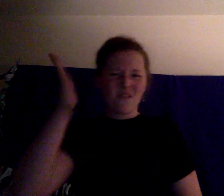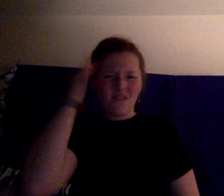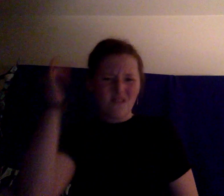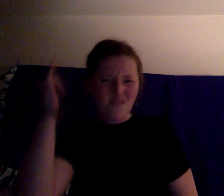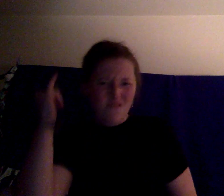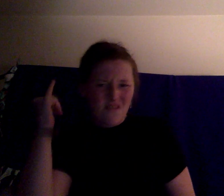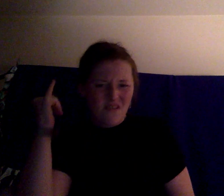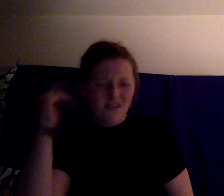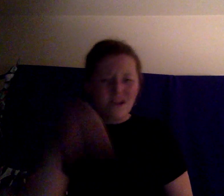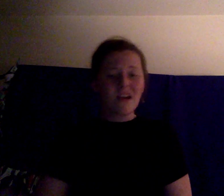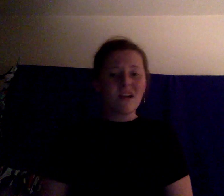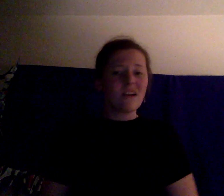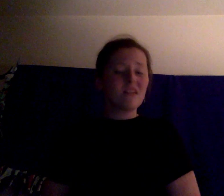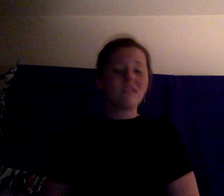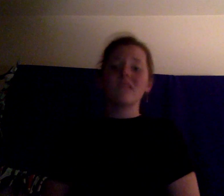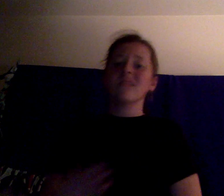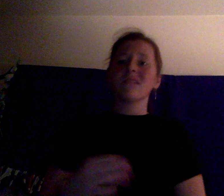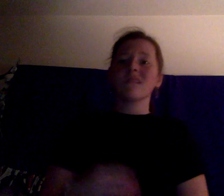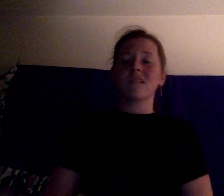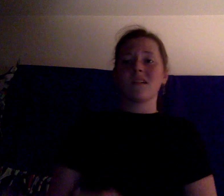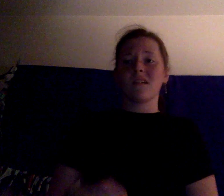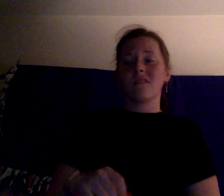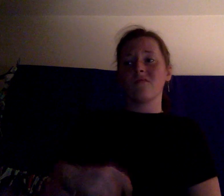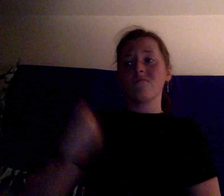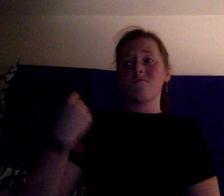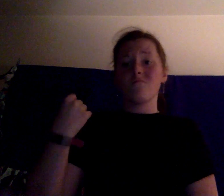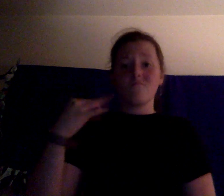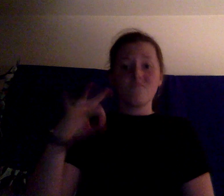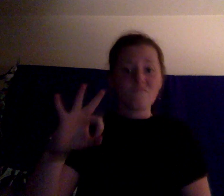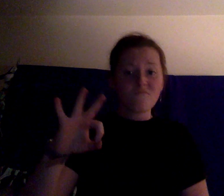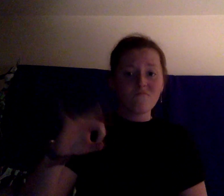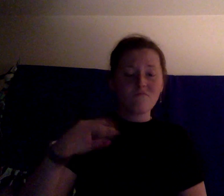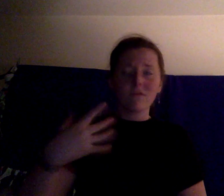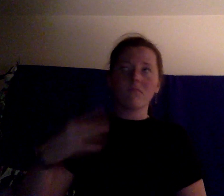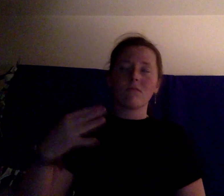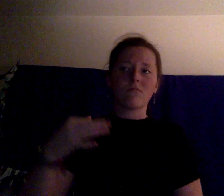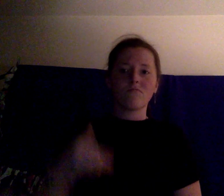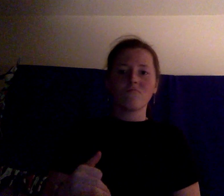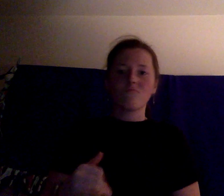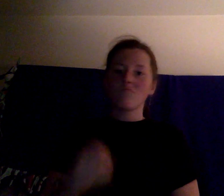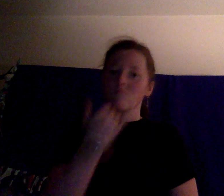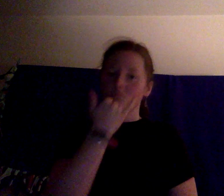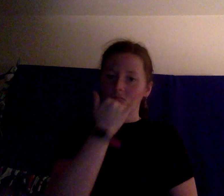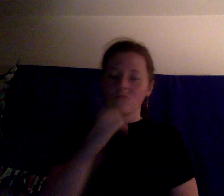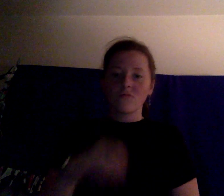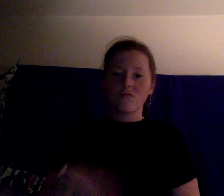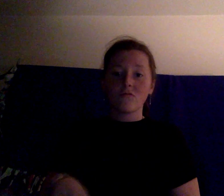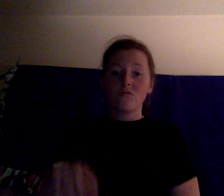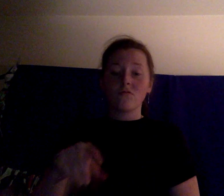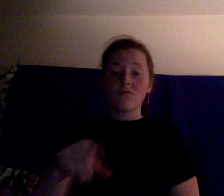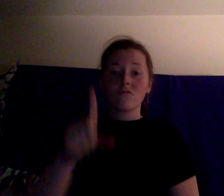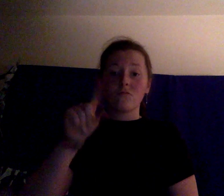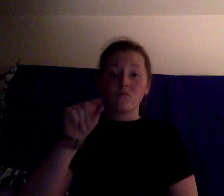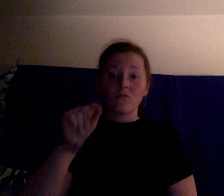became very high demand when I worked at CSD, Communication Service for the Deaf. I